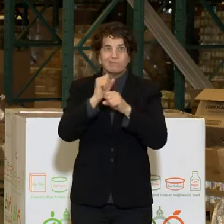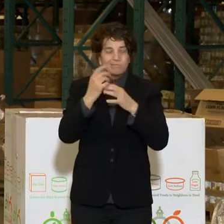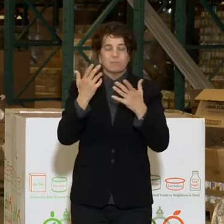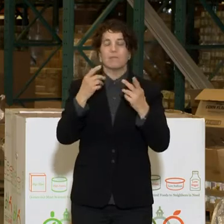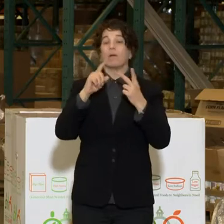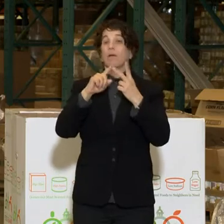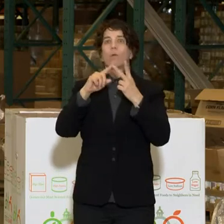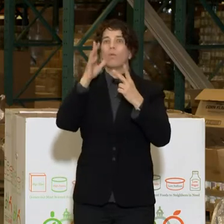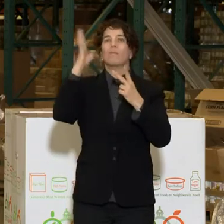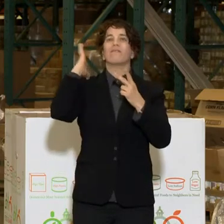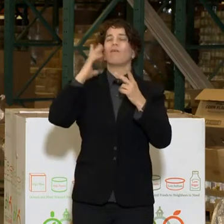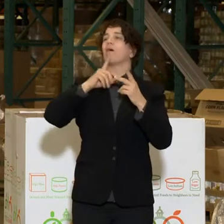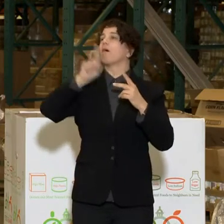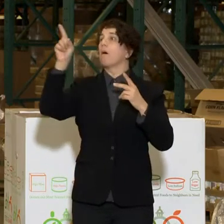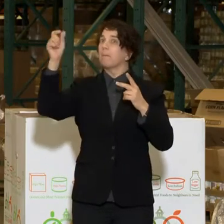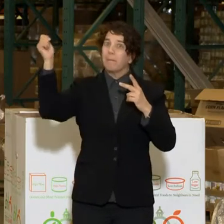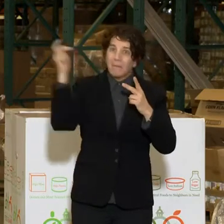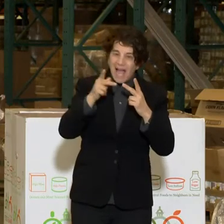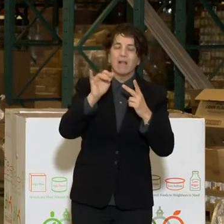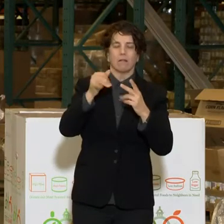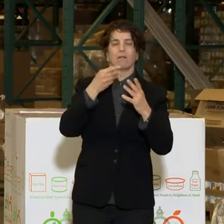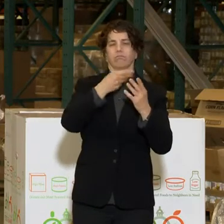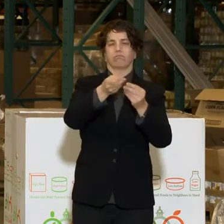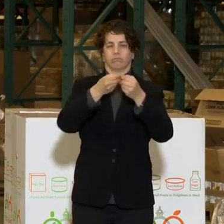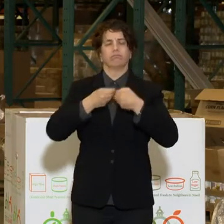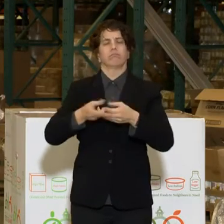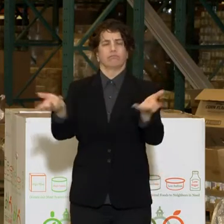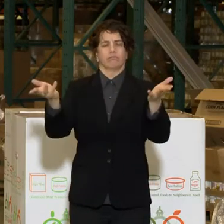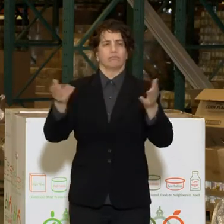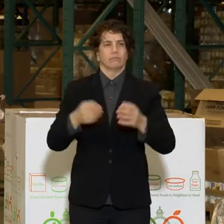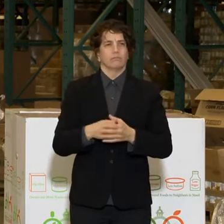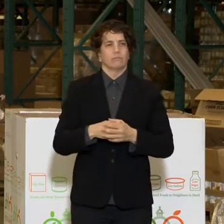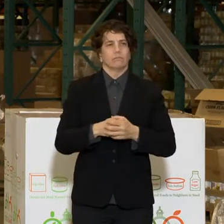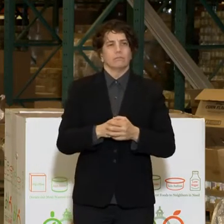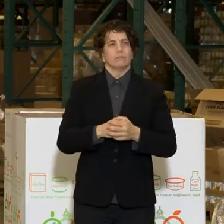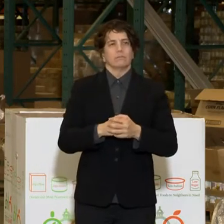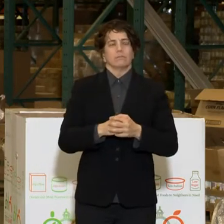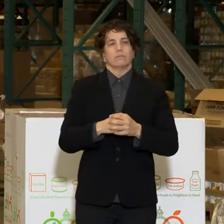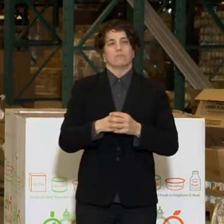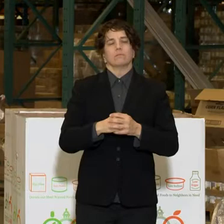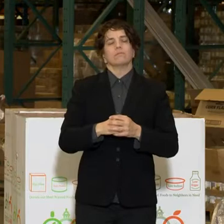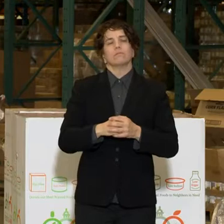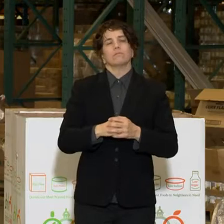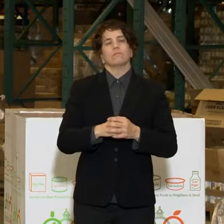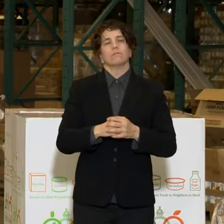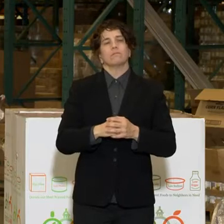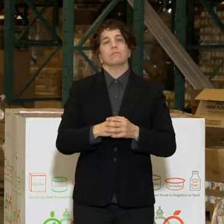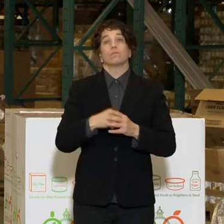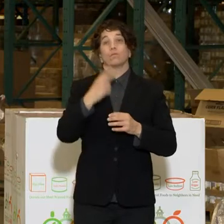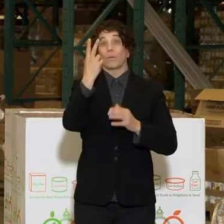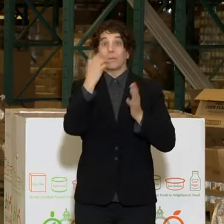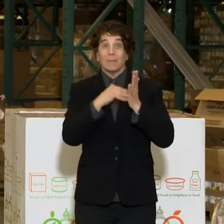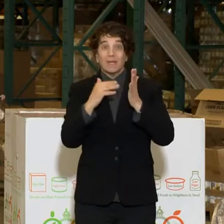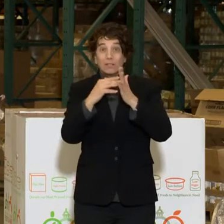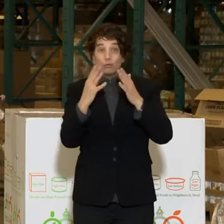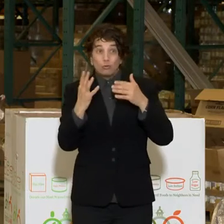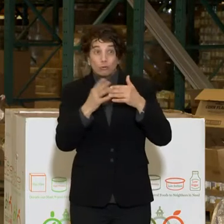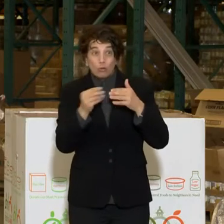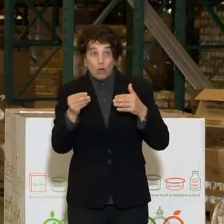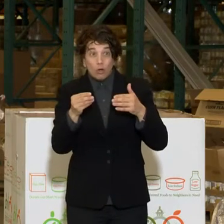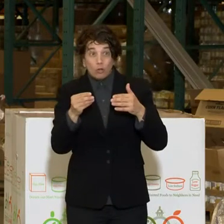federal shutdown. This $2 million in local funds will allow DHS to provide SNAP benefits to those